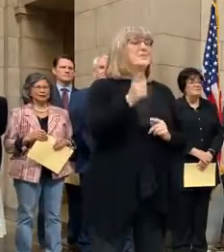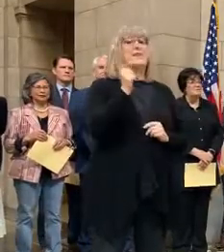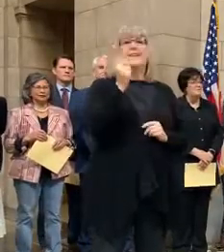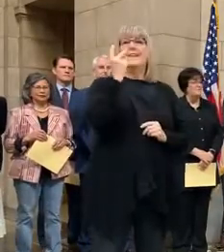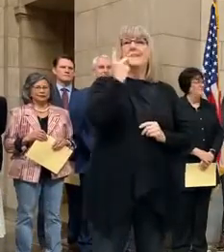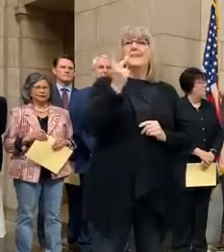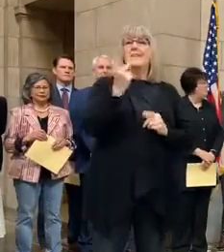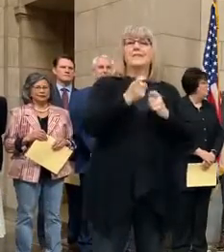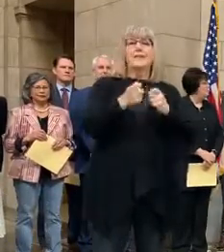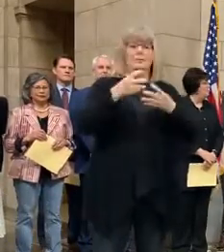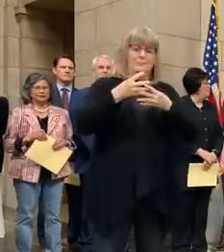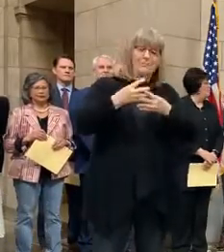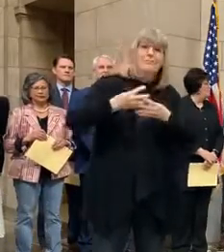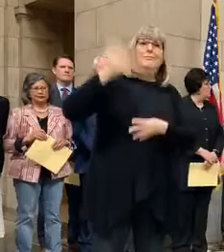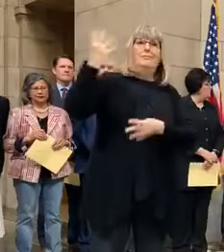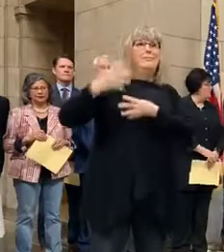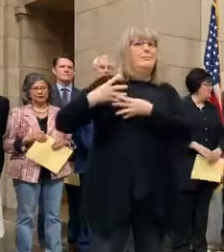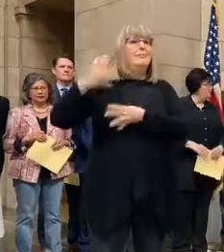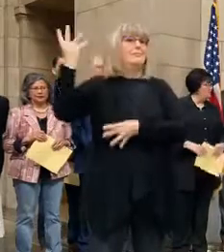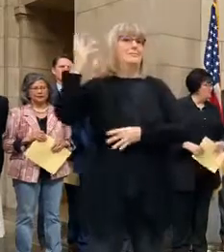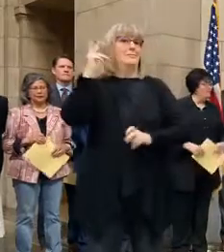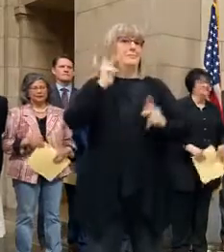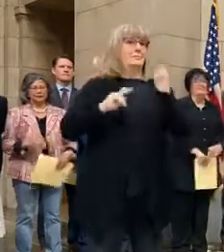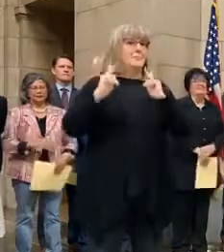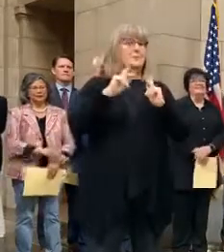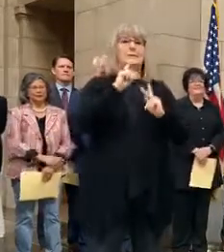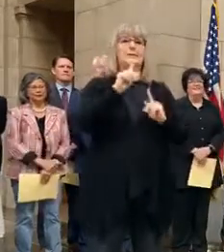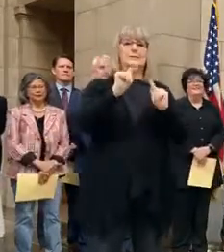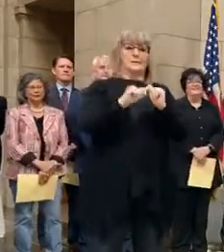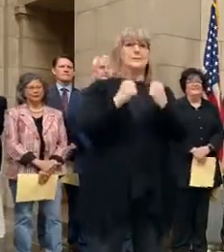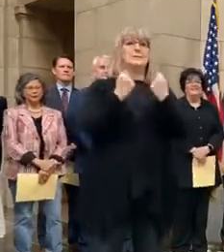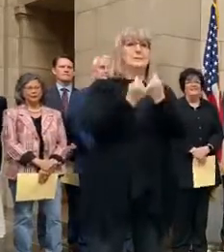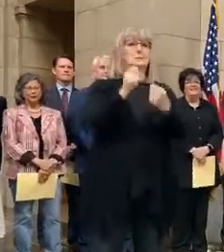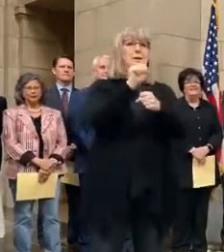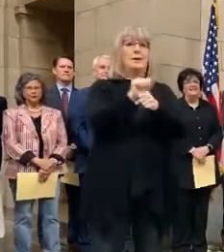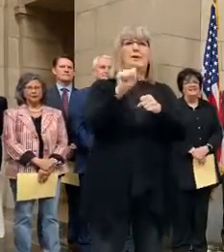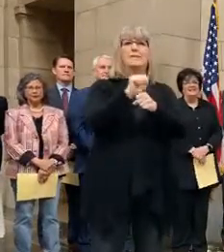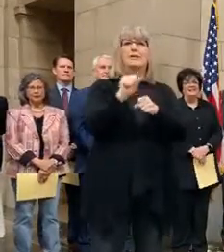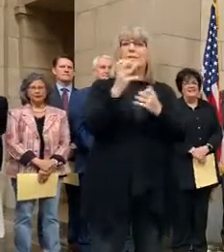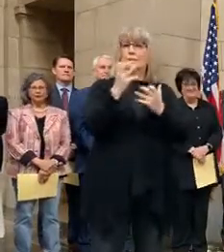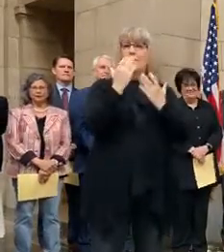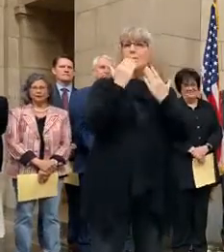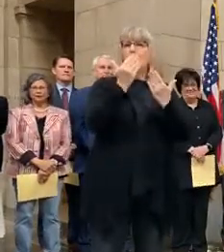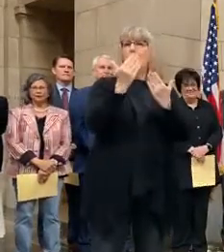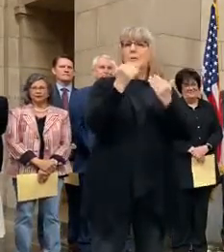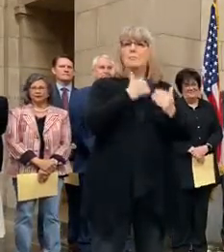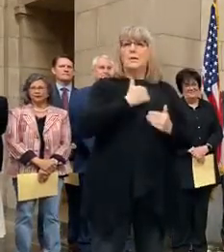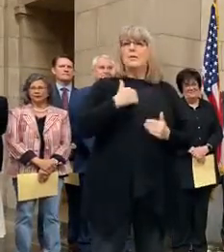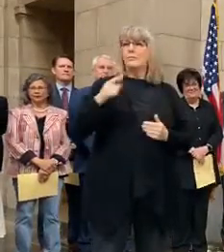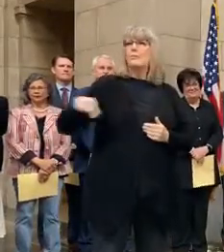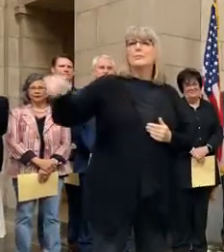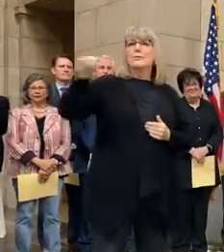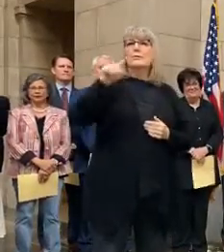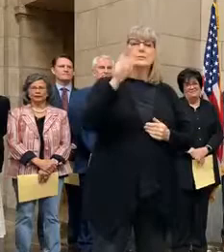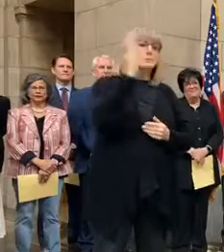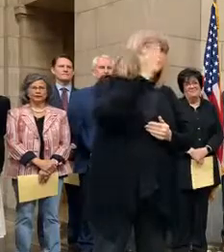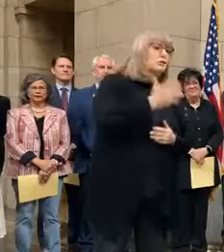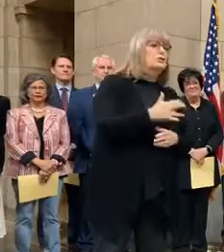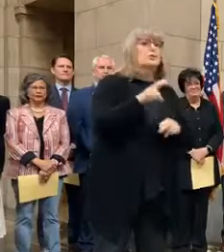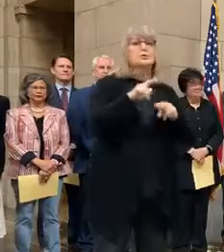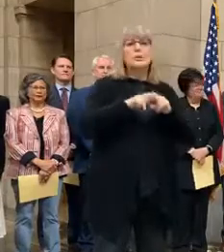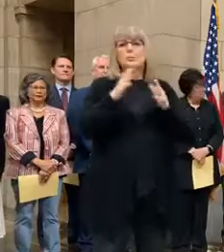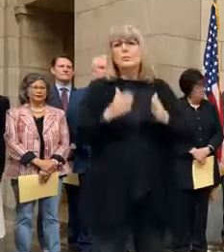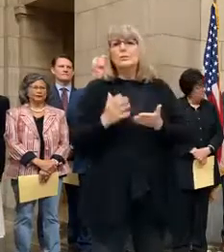can see from the long list of people that we recognized here today, it is a team effort. And I just want to thank all the members of the team, whether it was the Speaker,